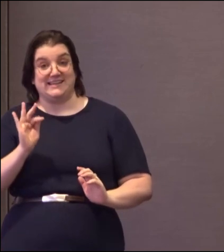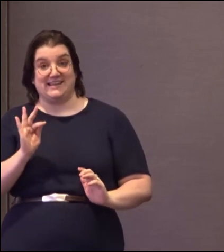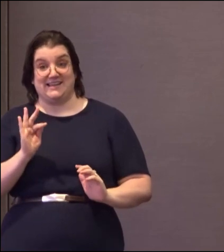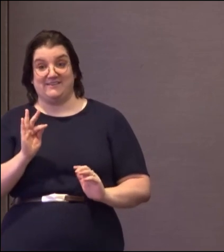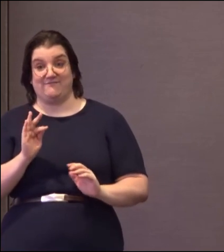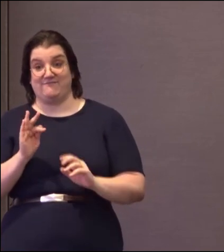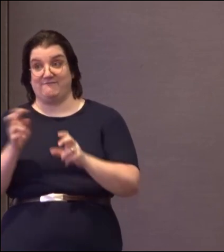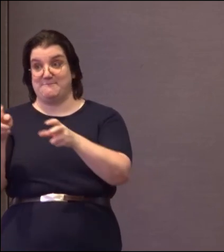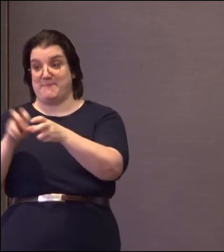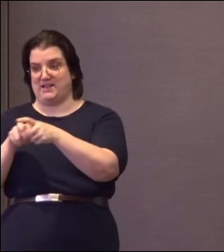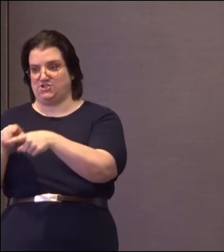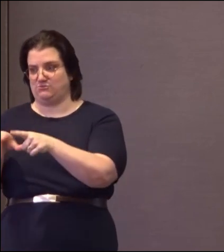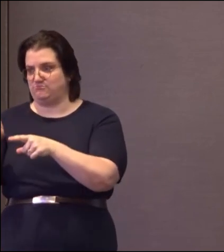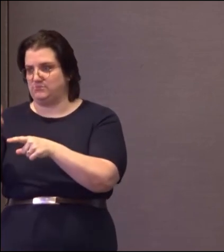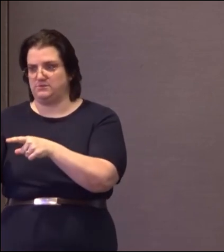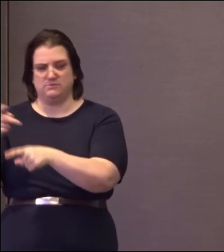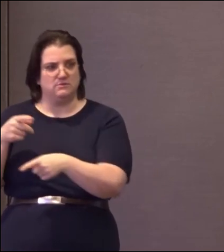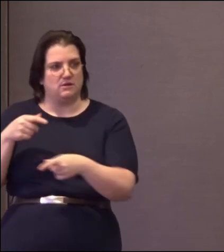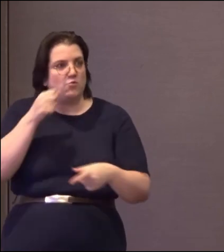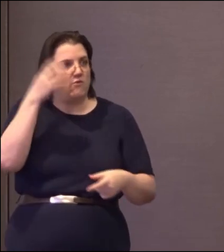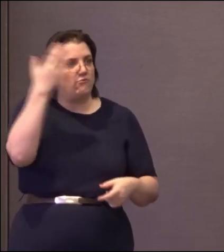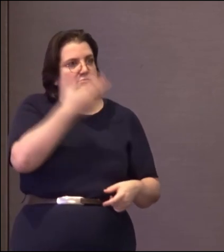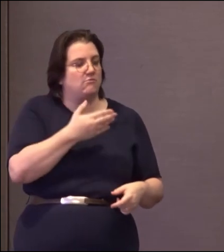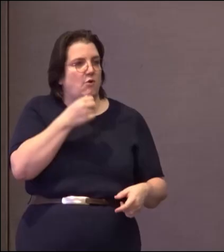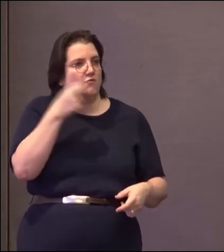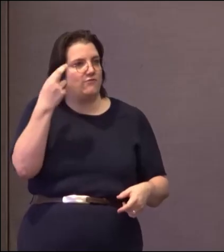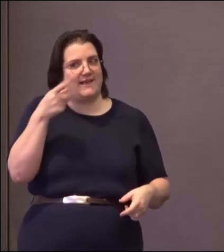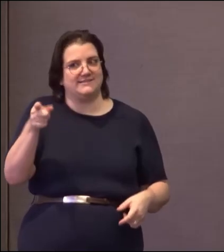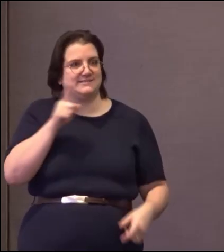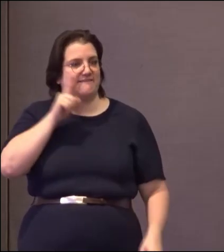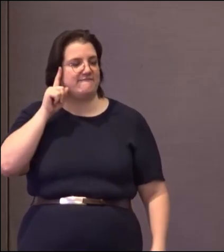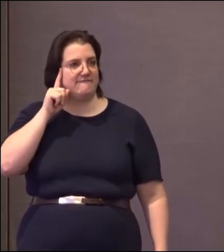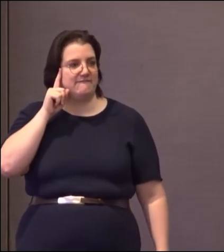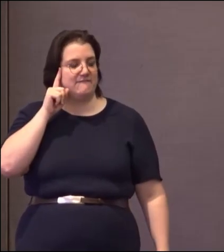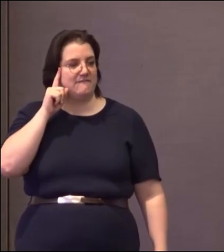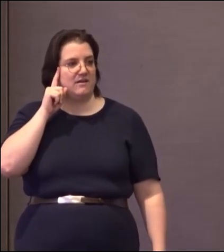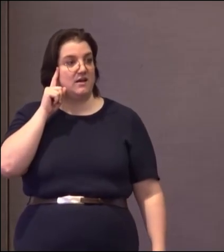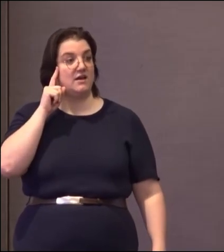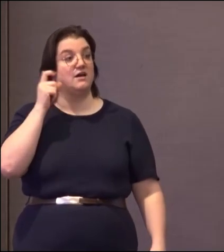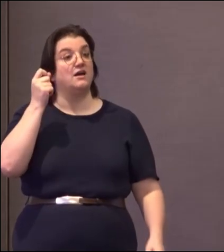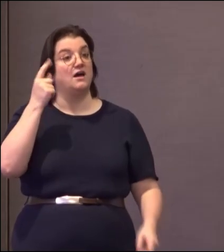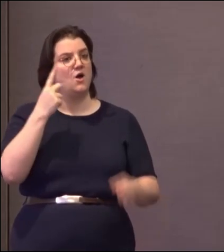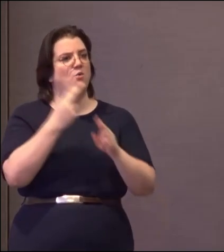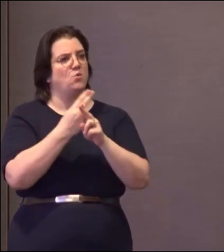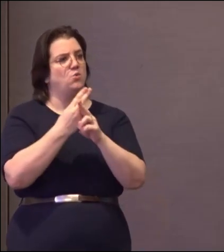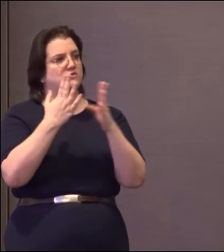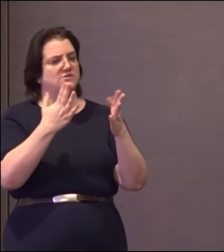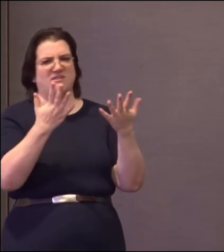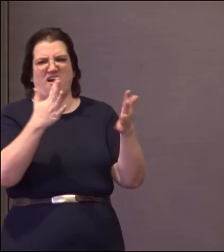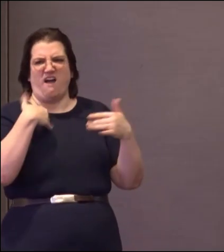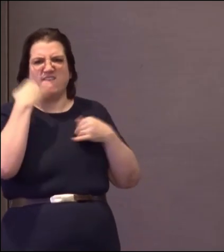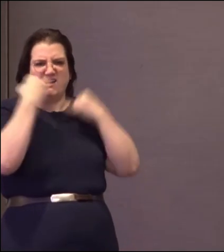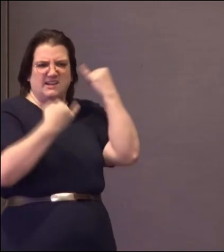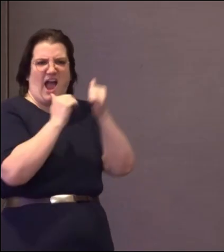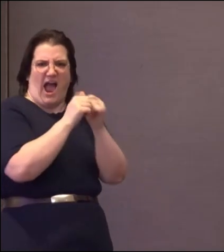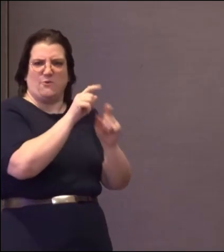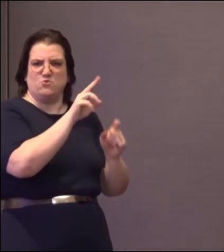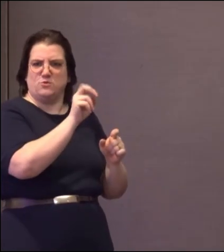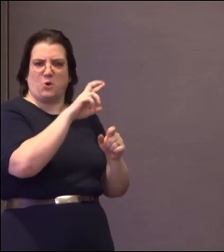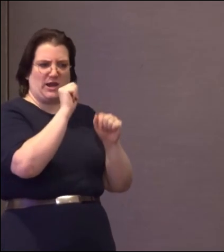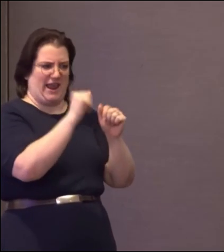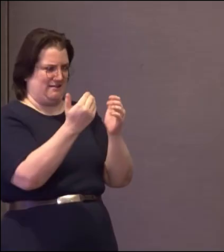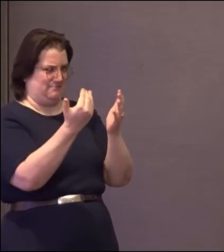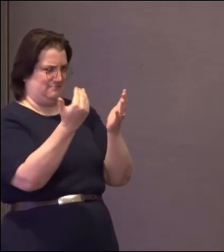is picked up by someone who doesn't even know this person is deaf, the users had ideas of how Uber can redesign the